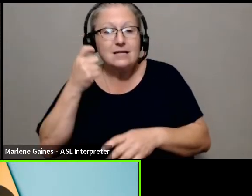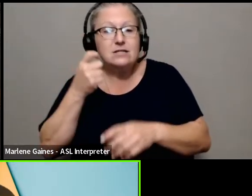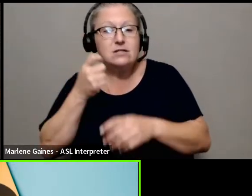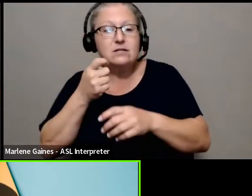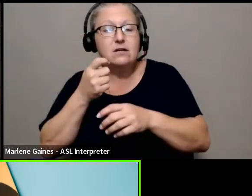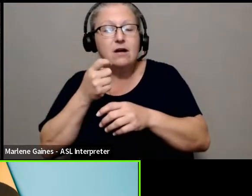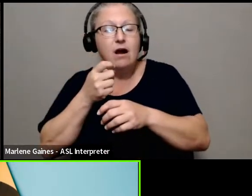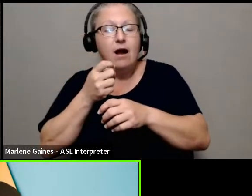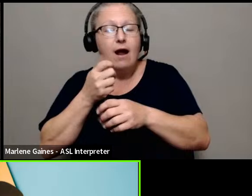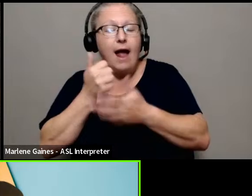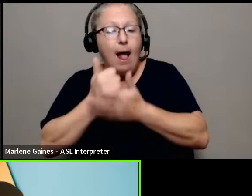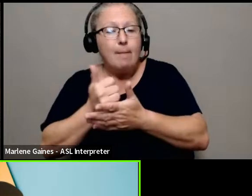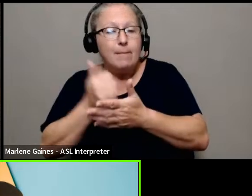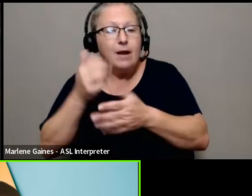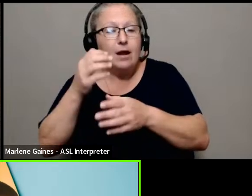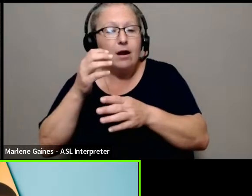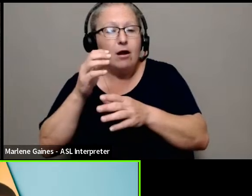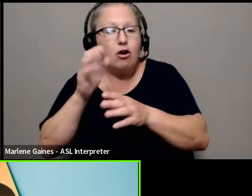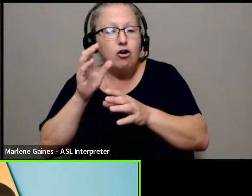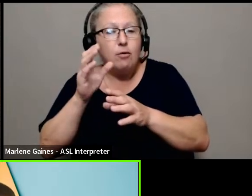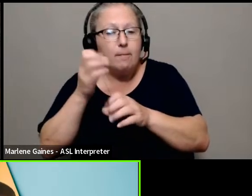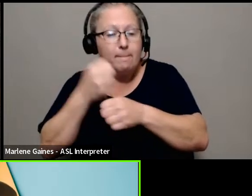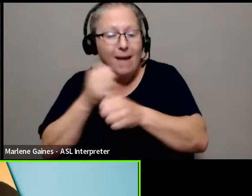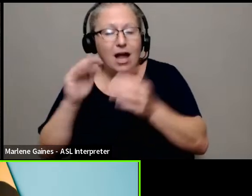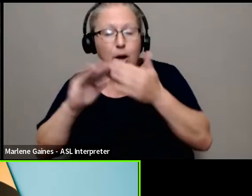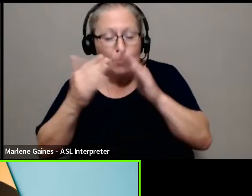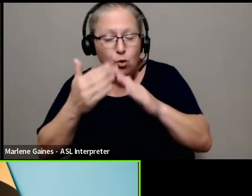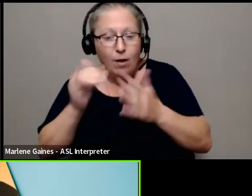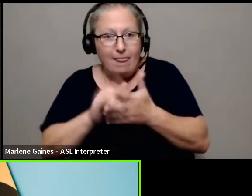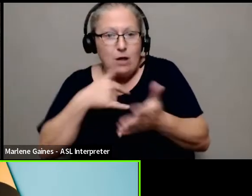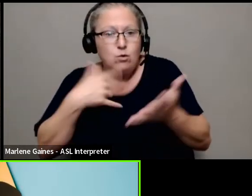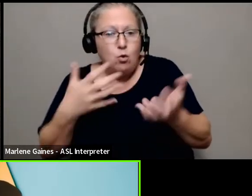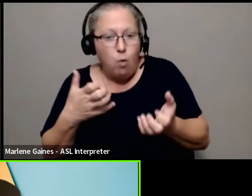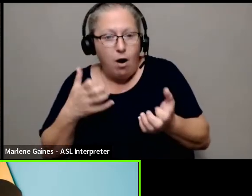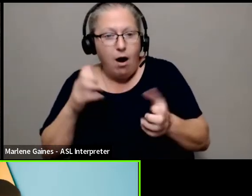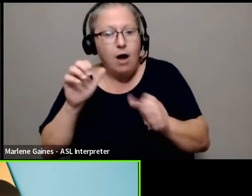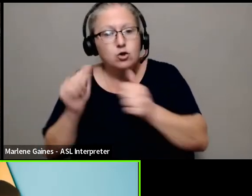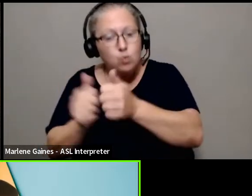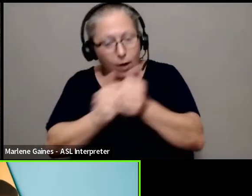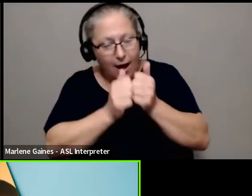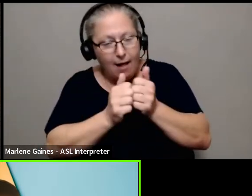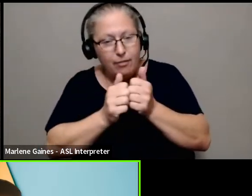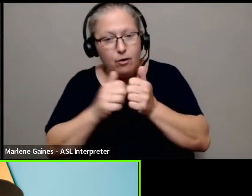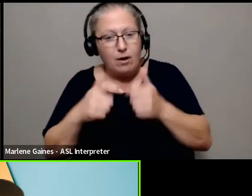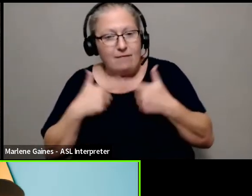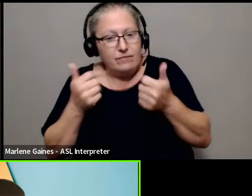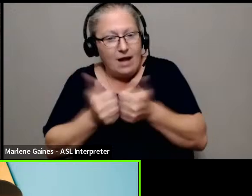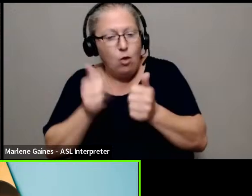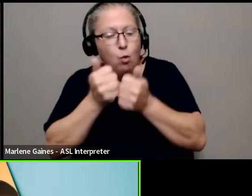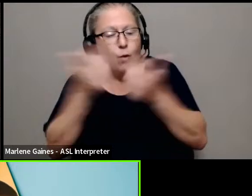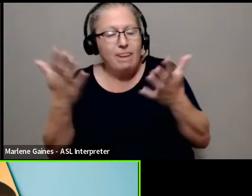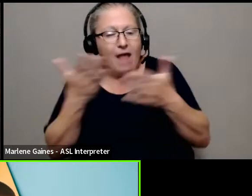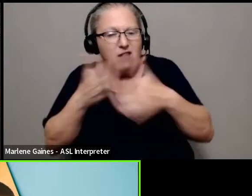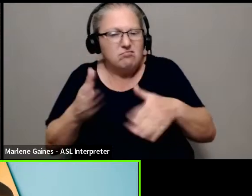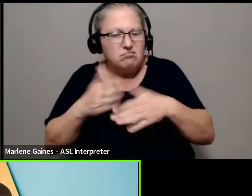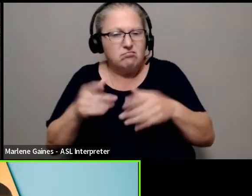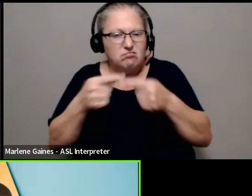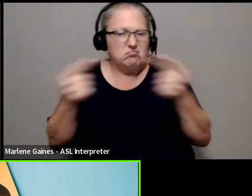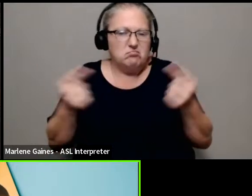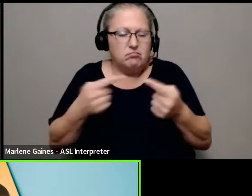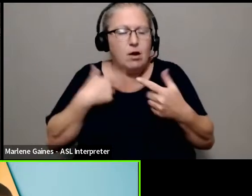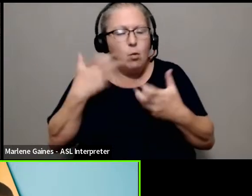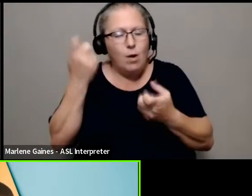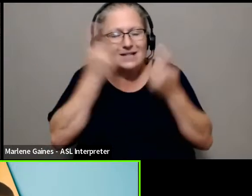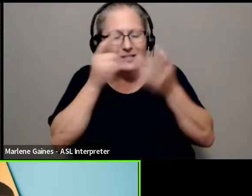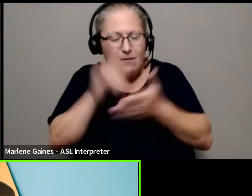community. Isn't that what we want? We want to be able to come together to coexist without dissension, without division. I just want us to consider that.